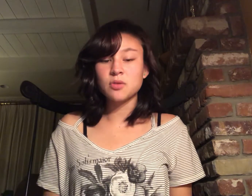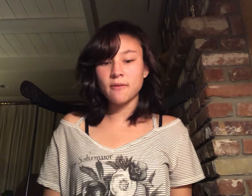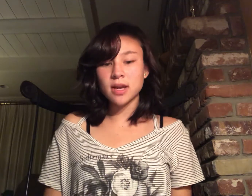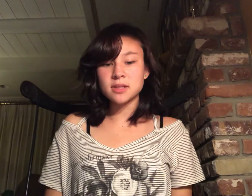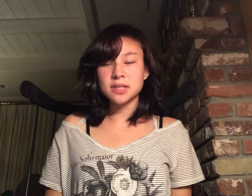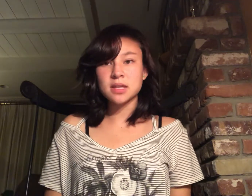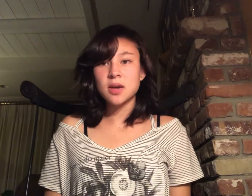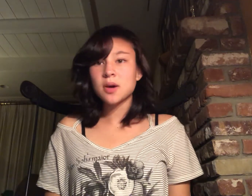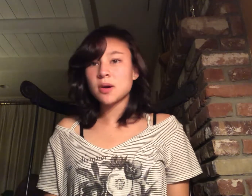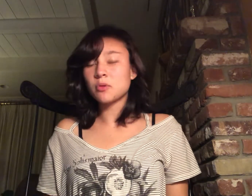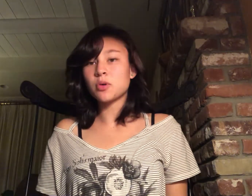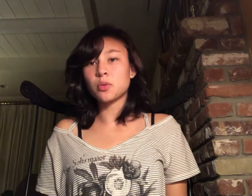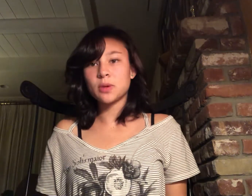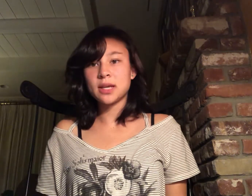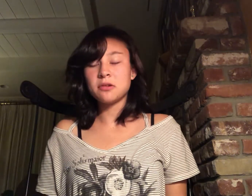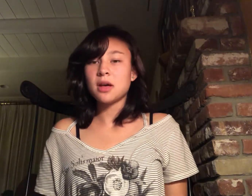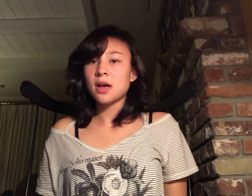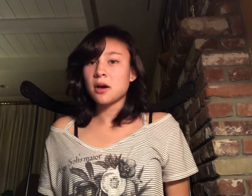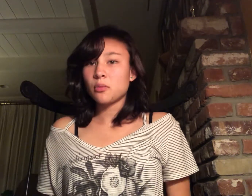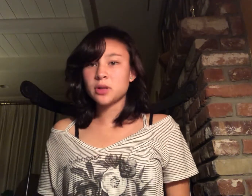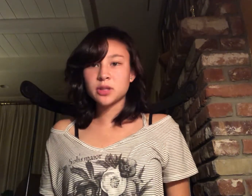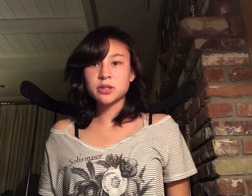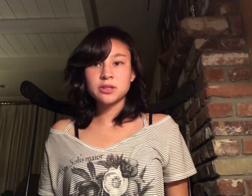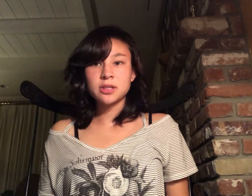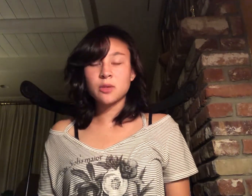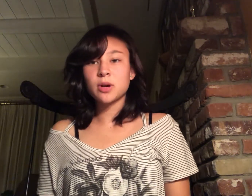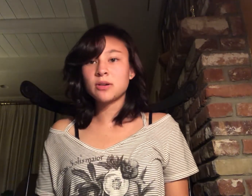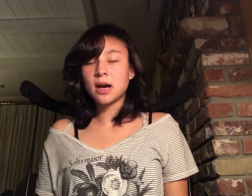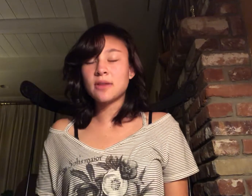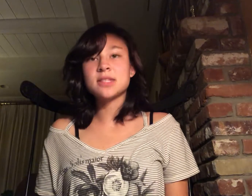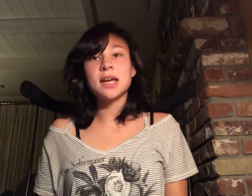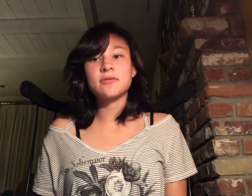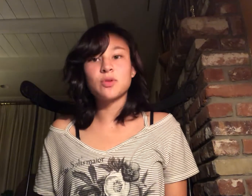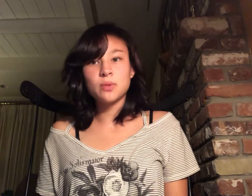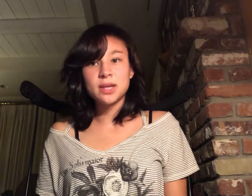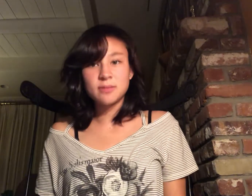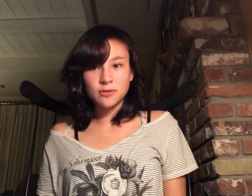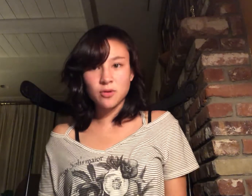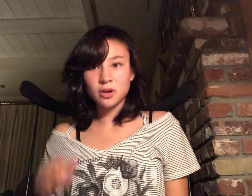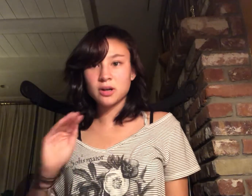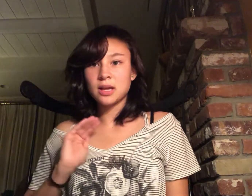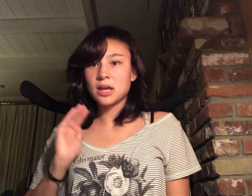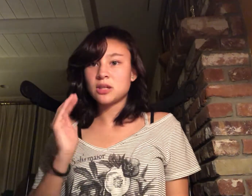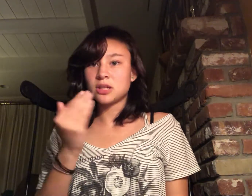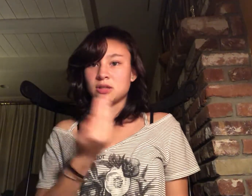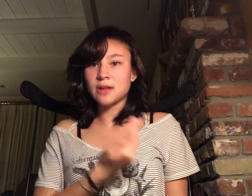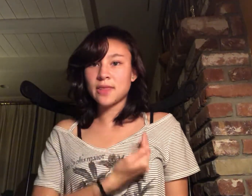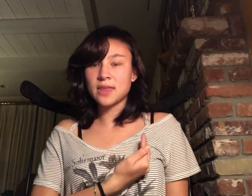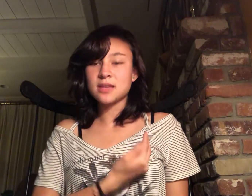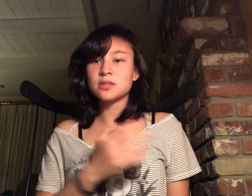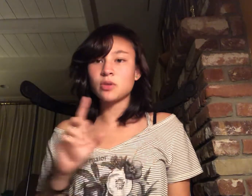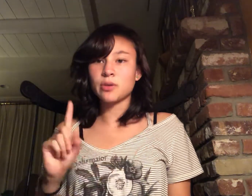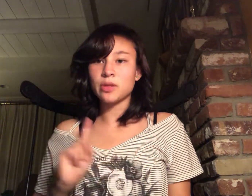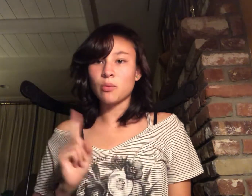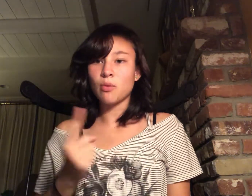of us, or we. We learned the word, the sign for we before. You can do like this or with a